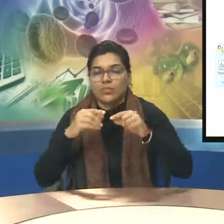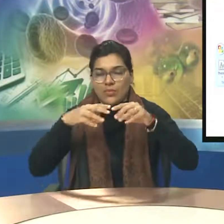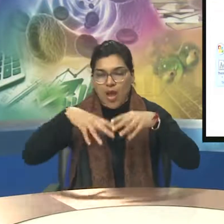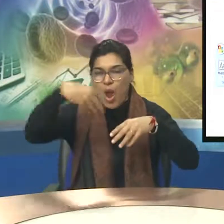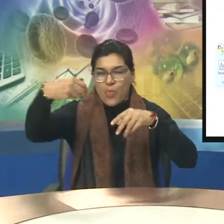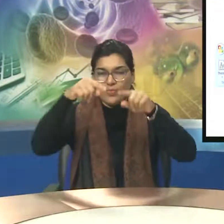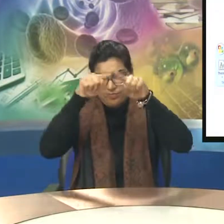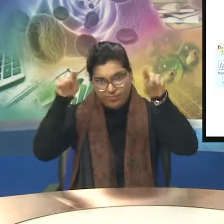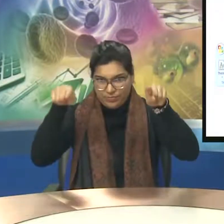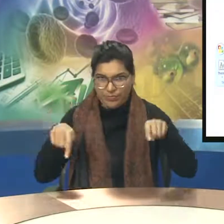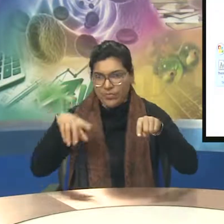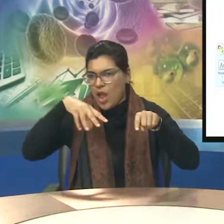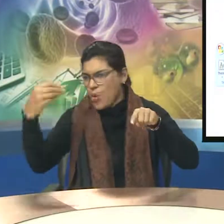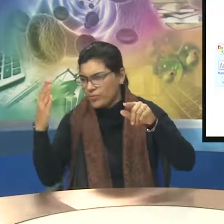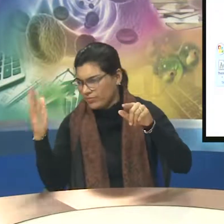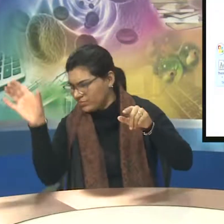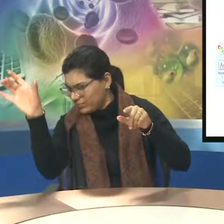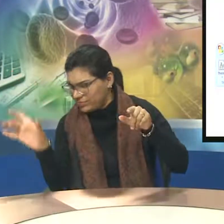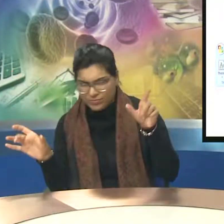Page formatting.